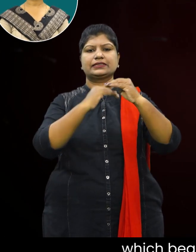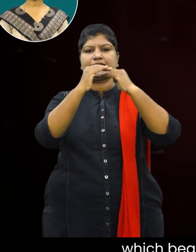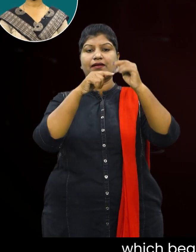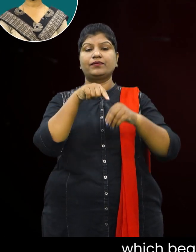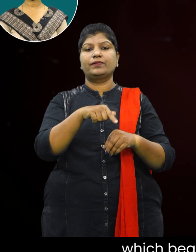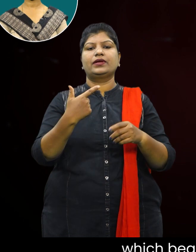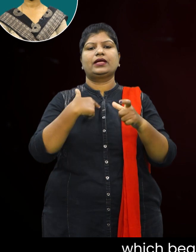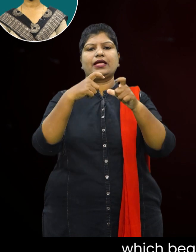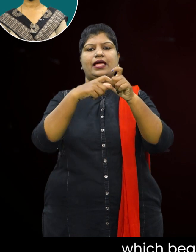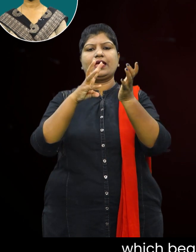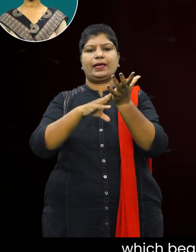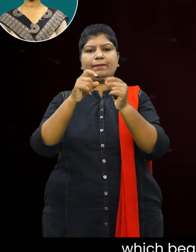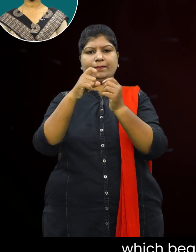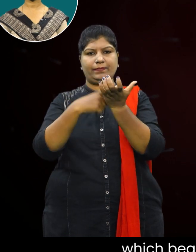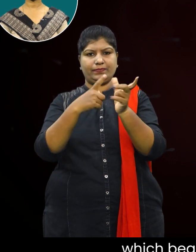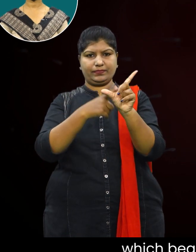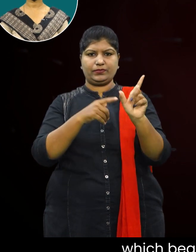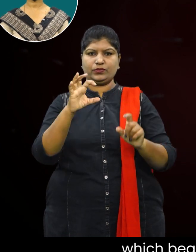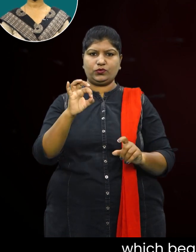embryo.